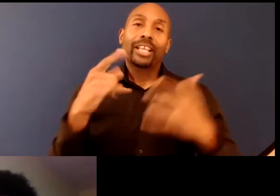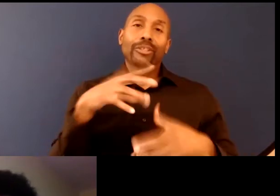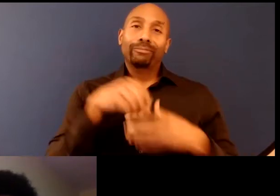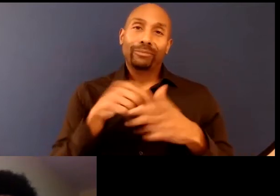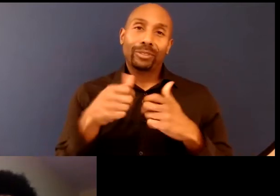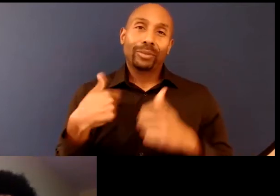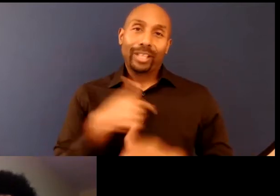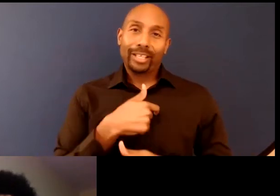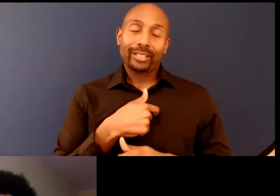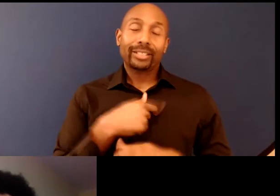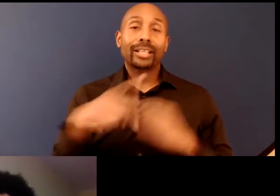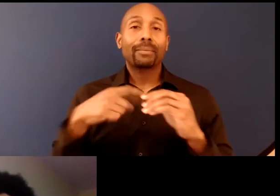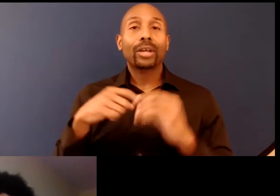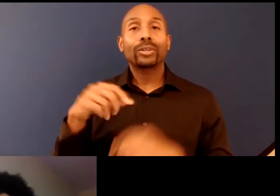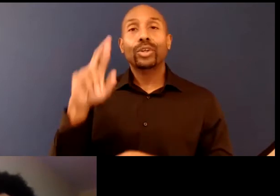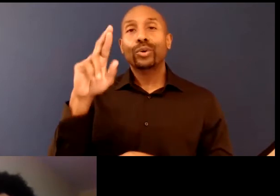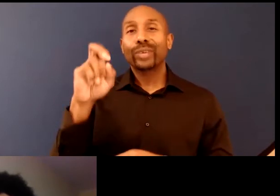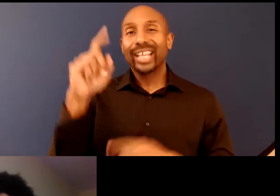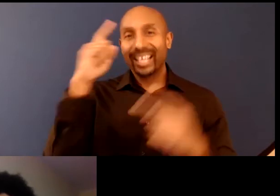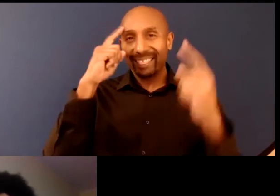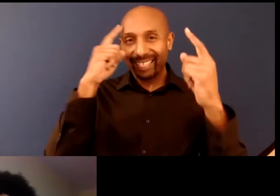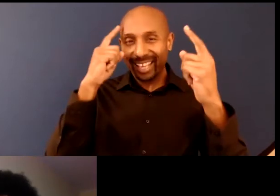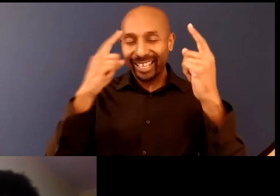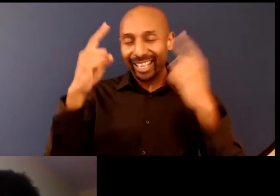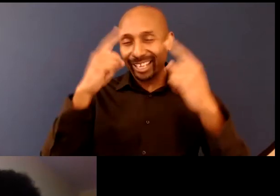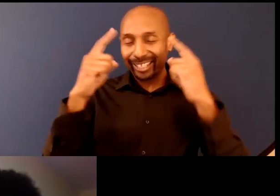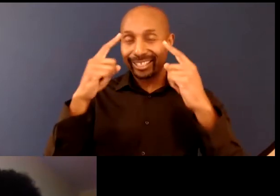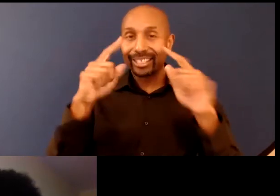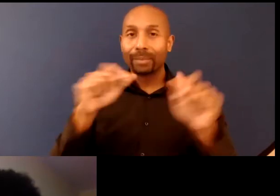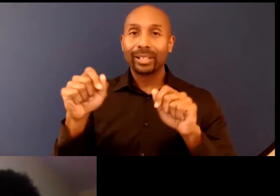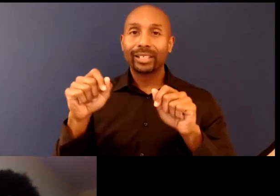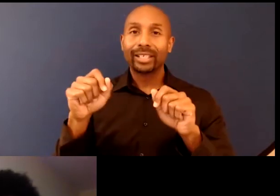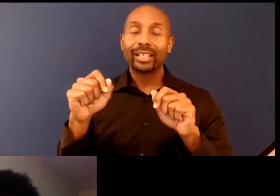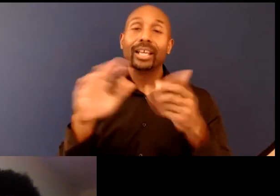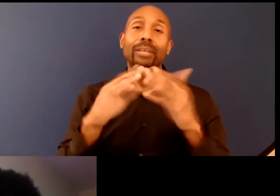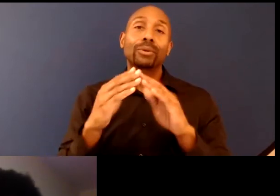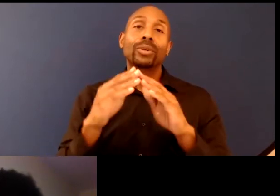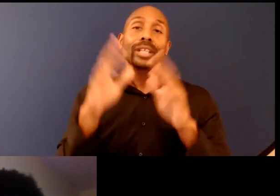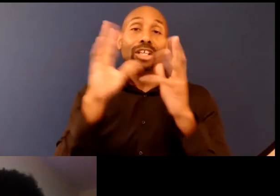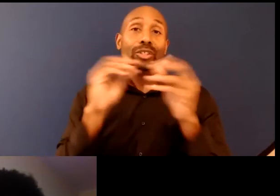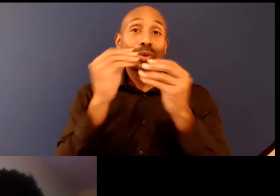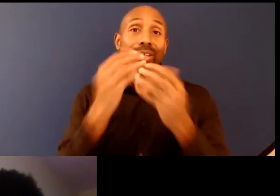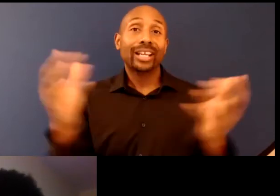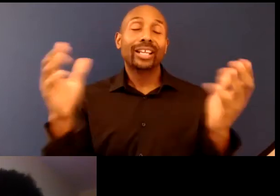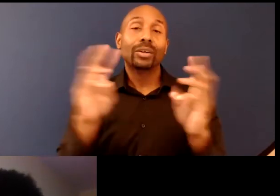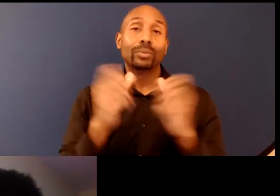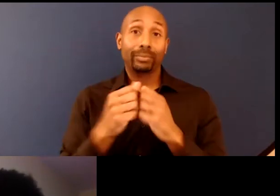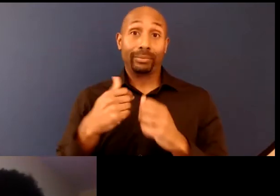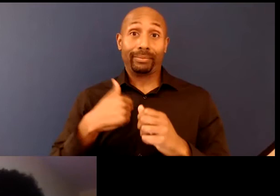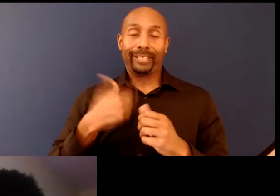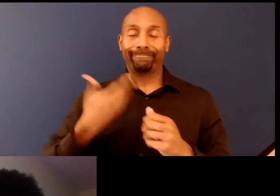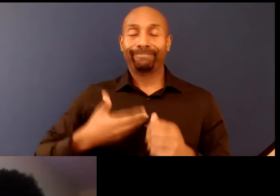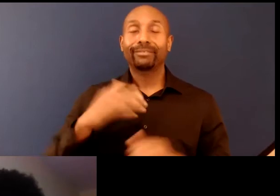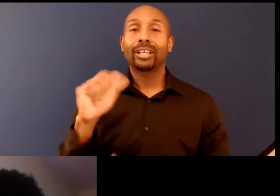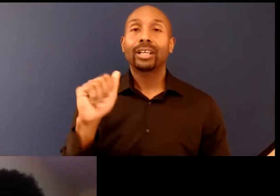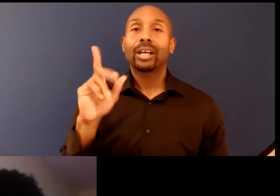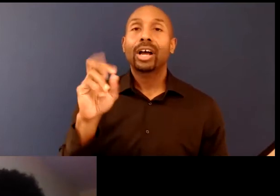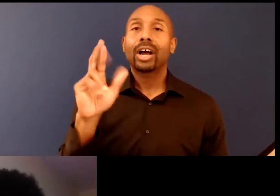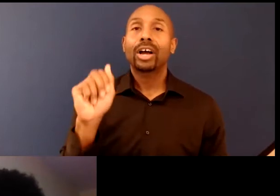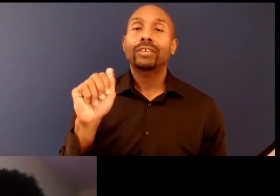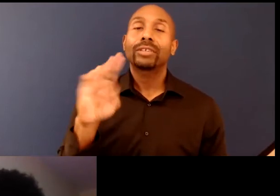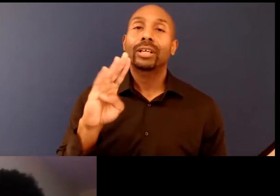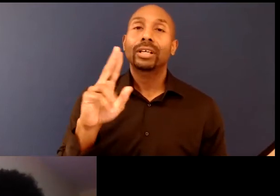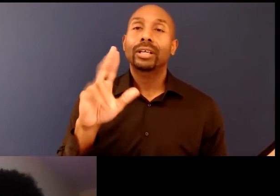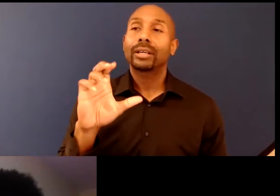Rethinking Ability, a community storytelling workshop. I'm Audrey Coleman. I teach graphic design at the University of